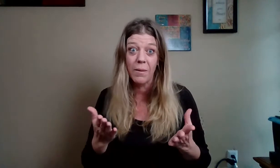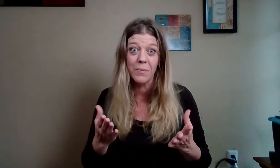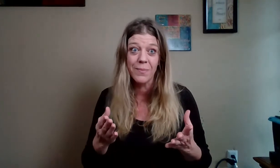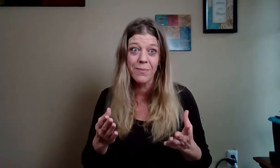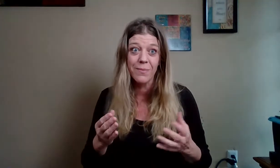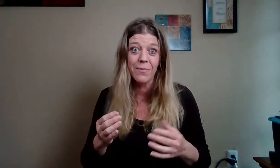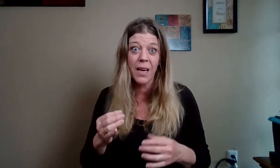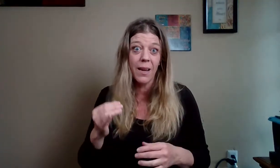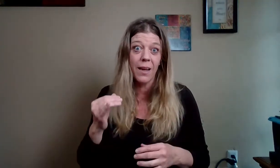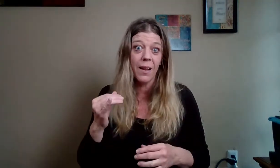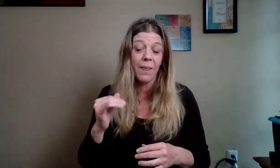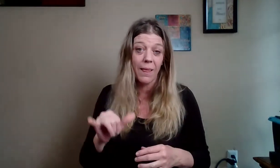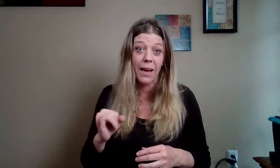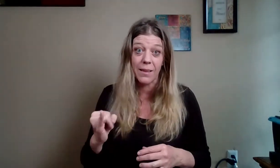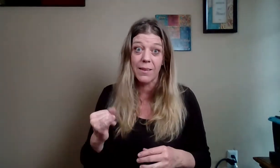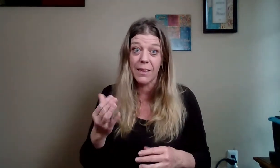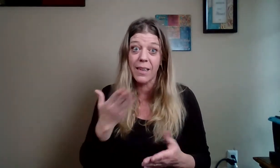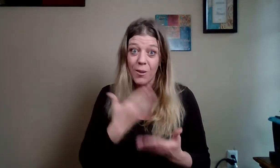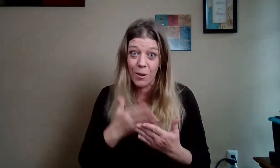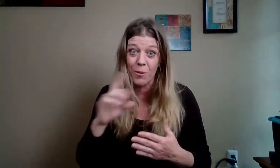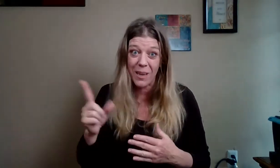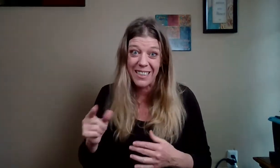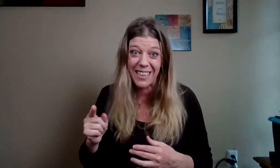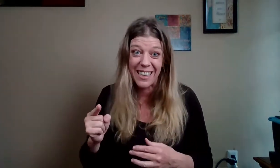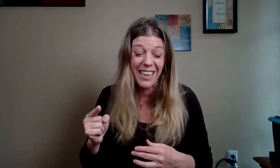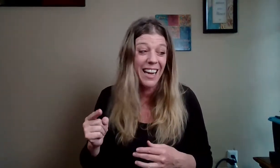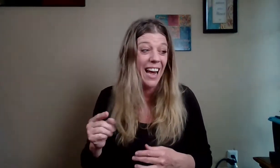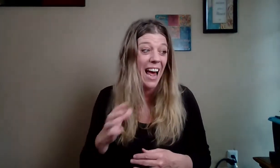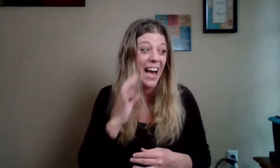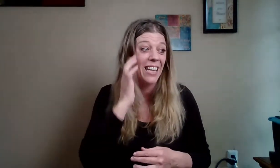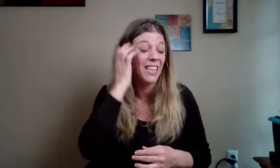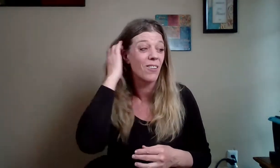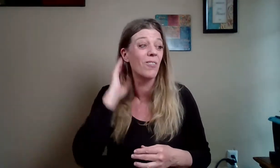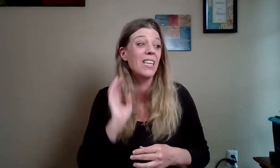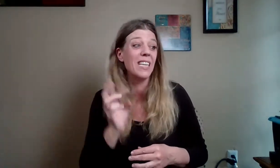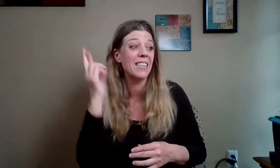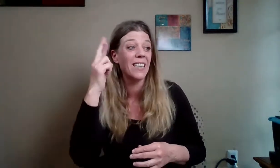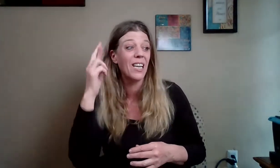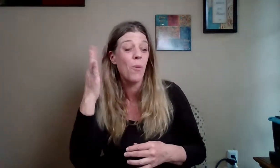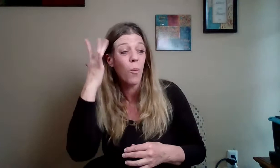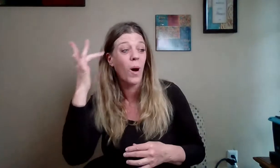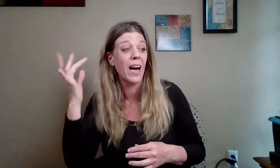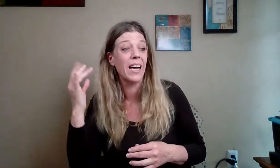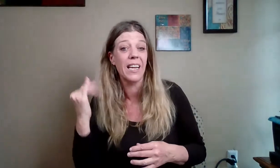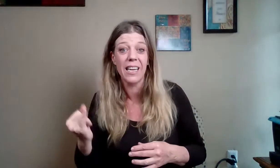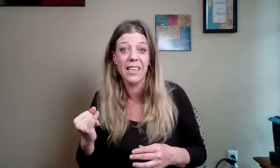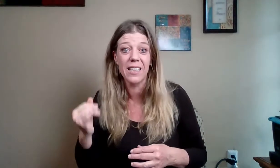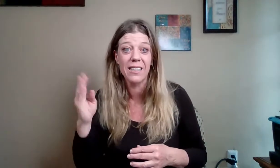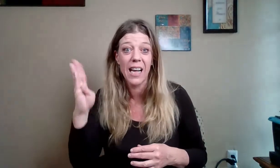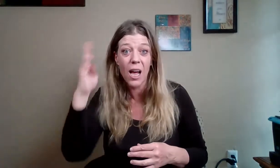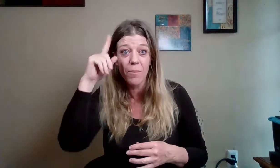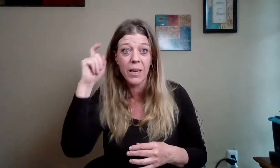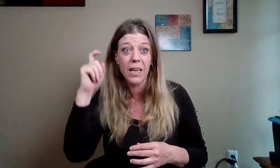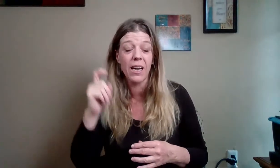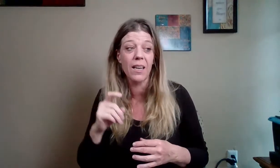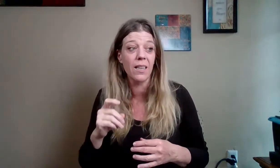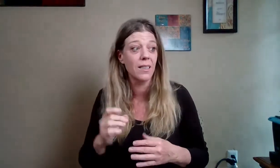Well, that is a good question. And the reason why is